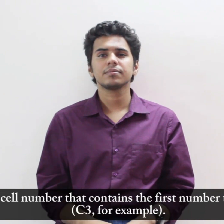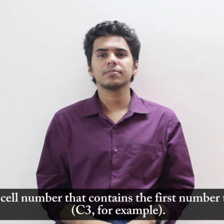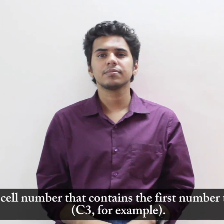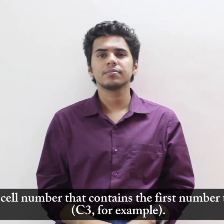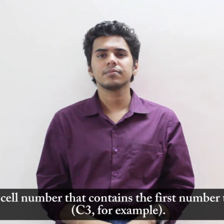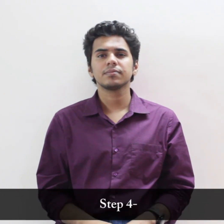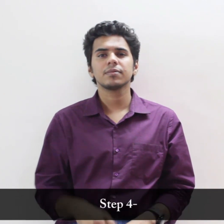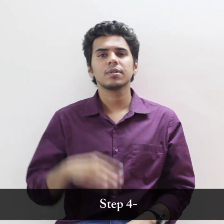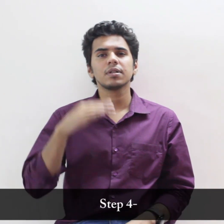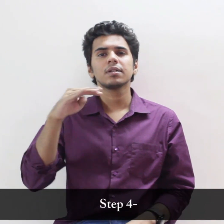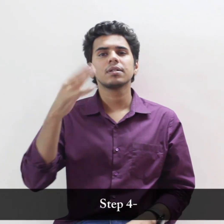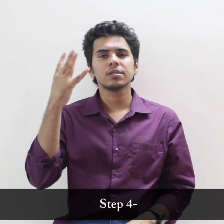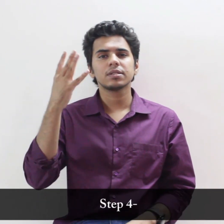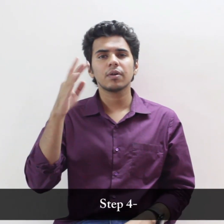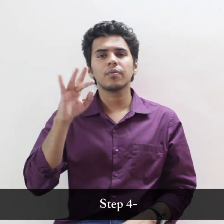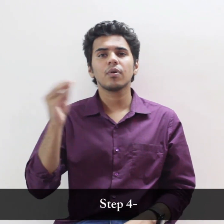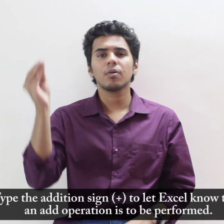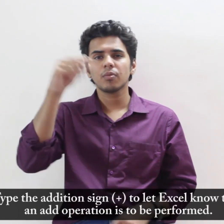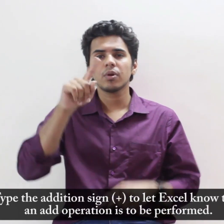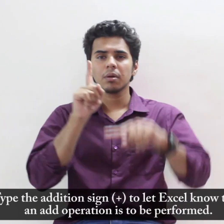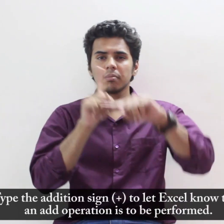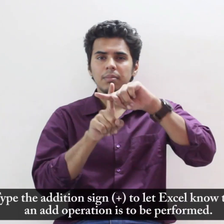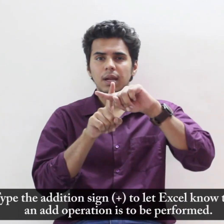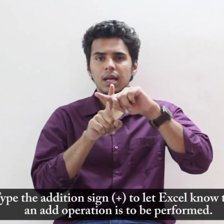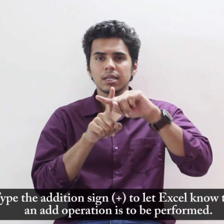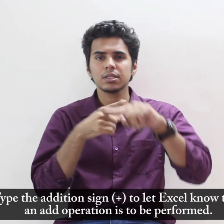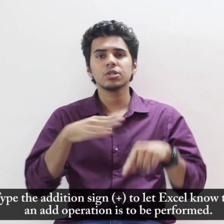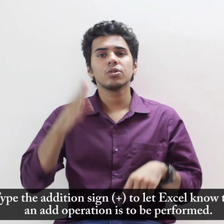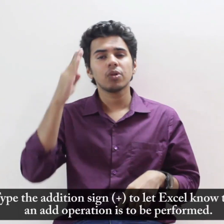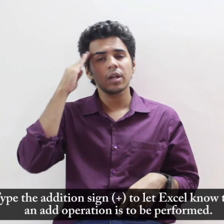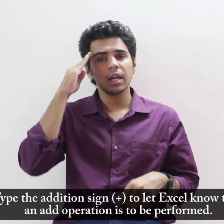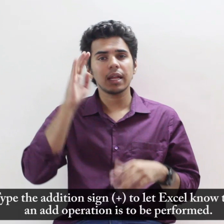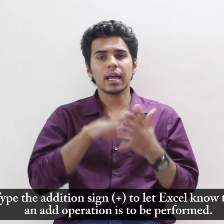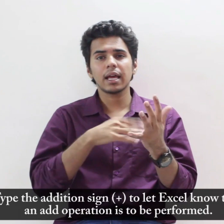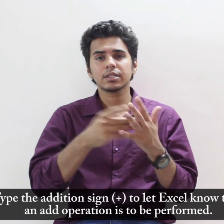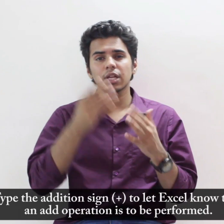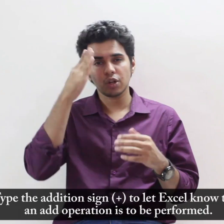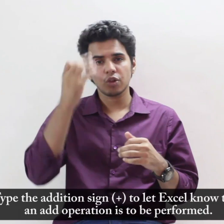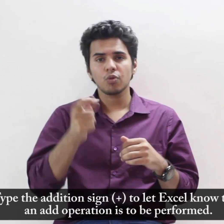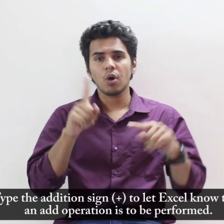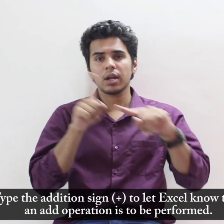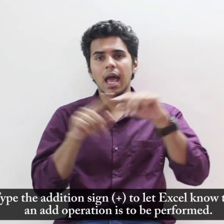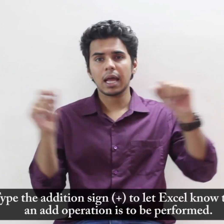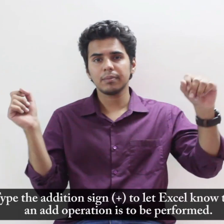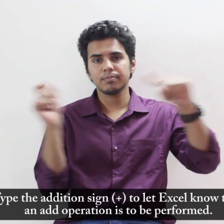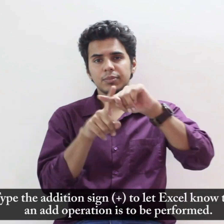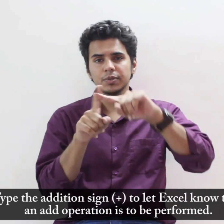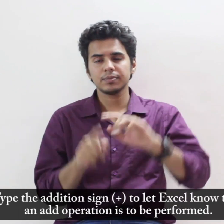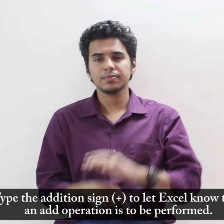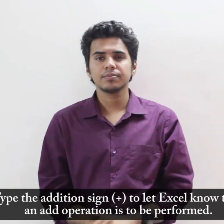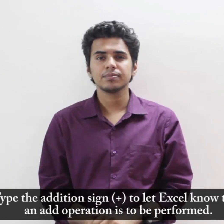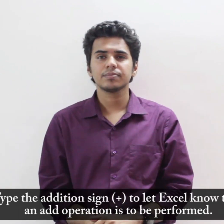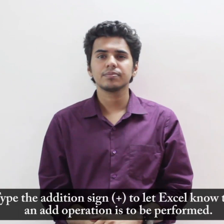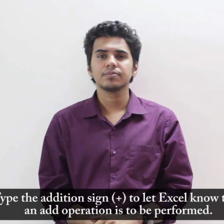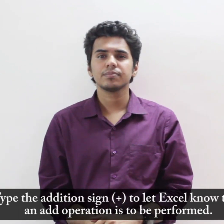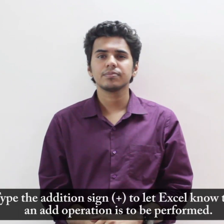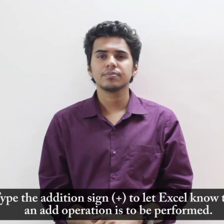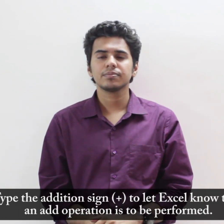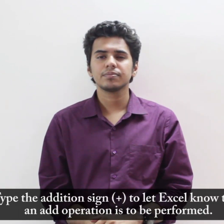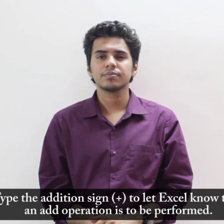Step 4. Type the addition sign plus to let Excel know that an add operation is to be performed.